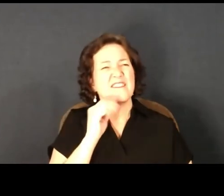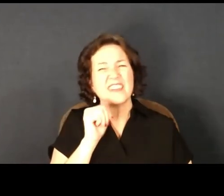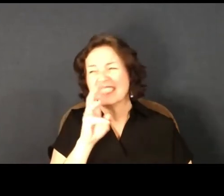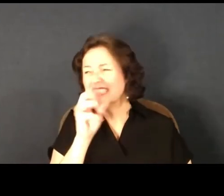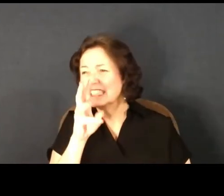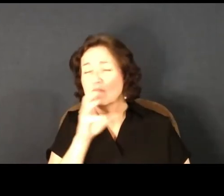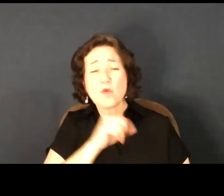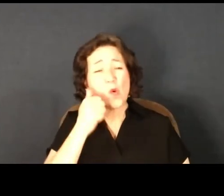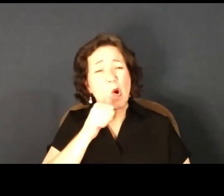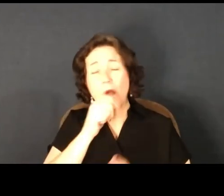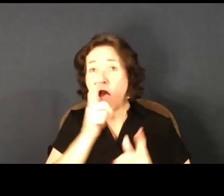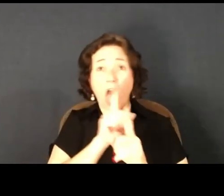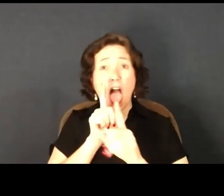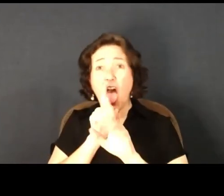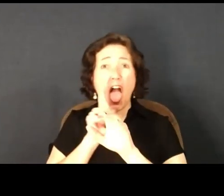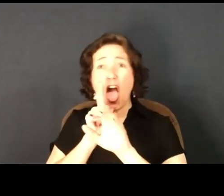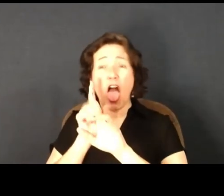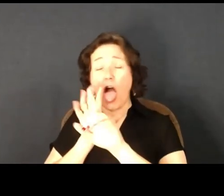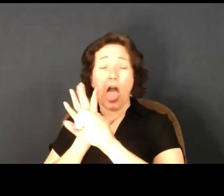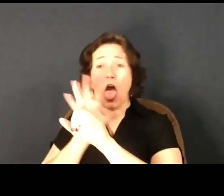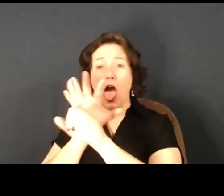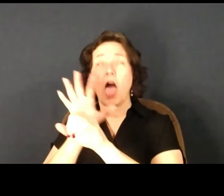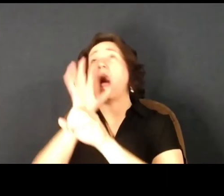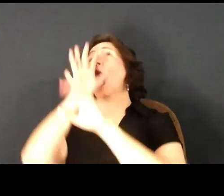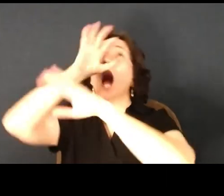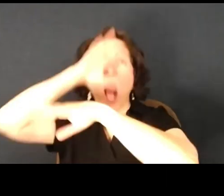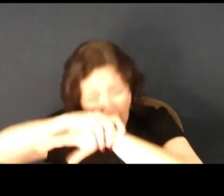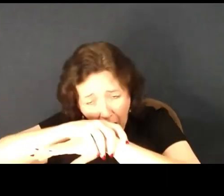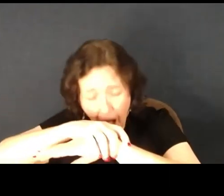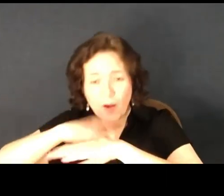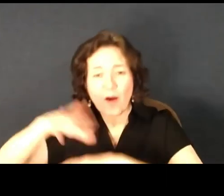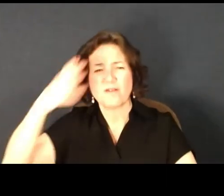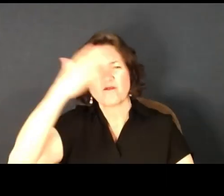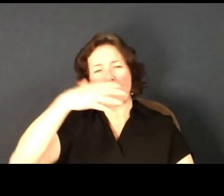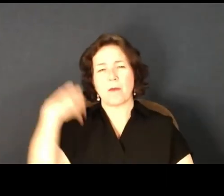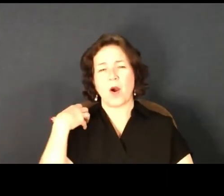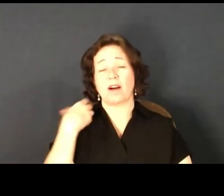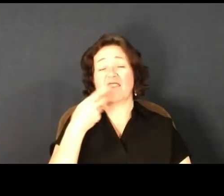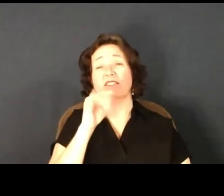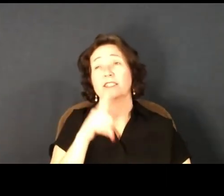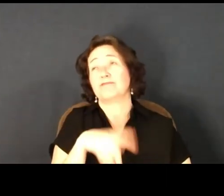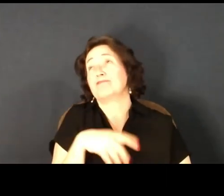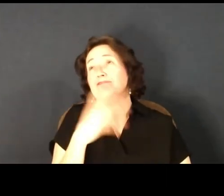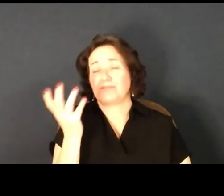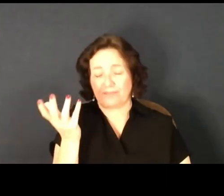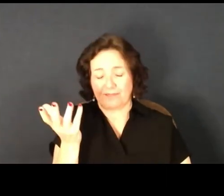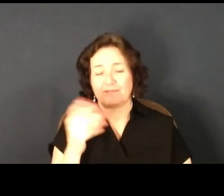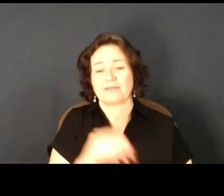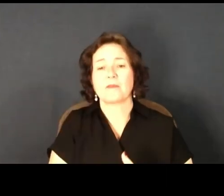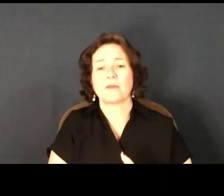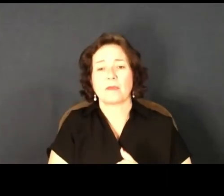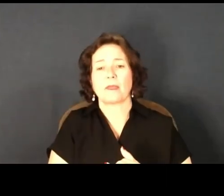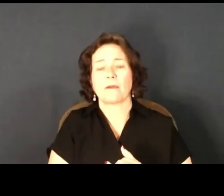school and fling themselves on our front porch. Phil was in heaven. And it